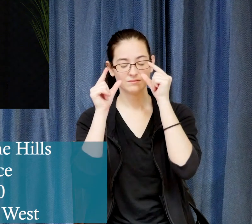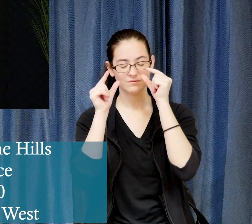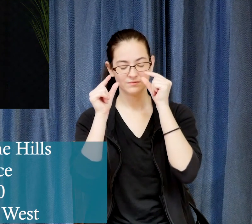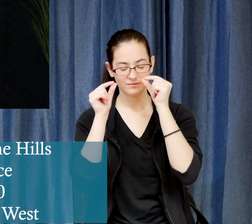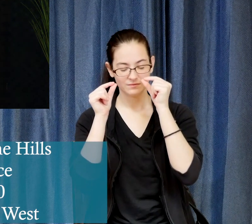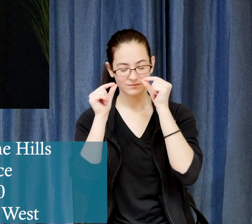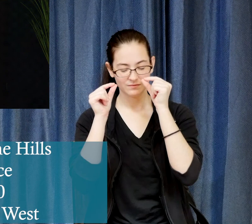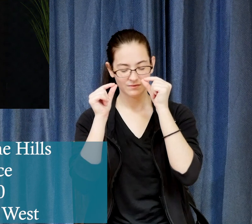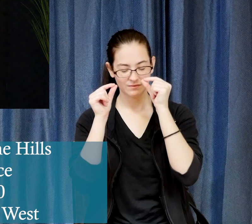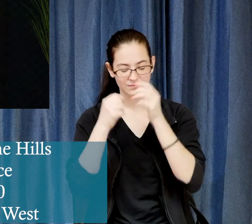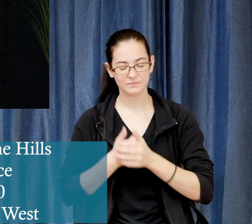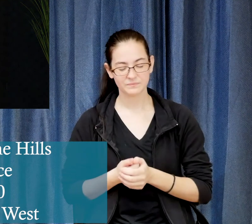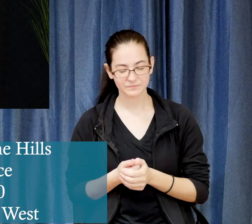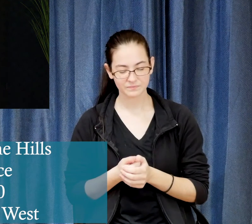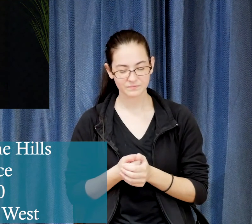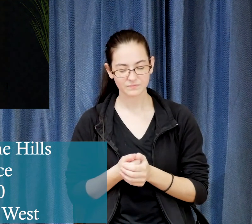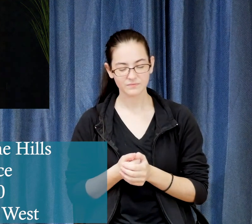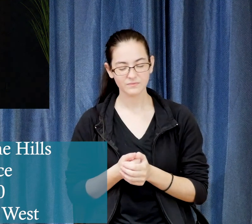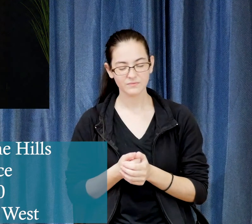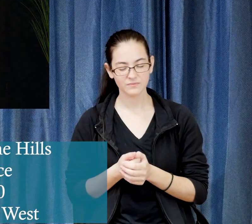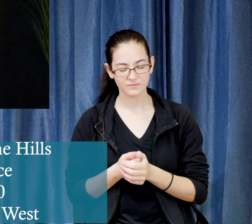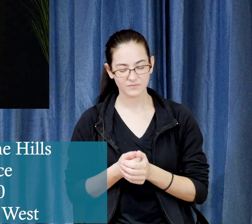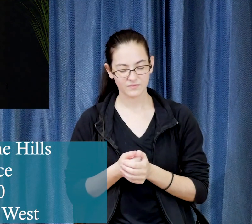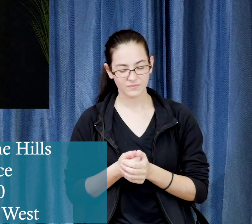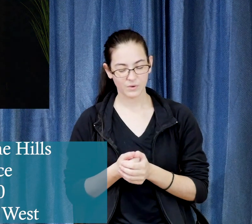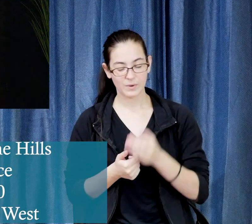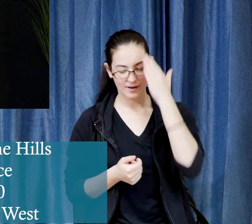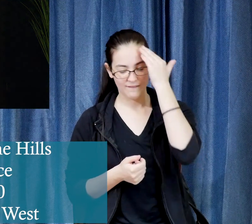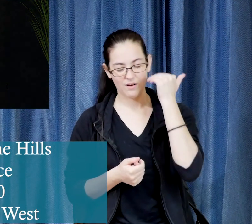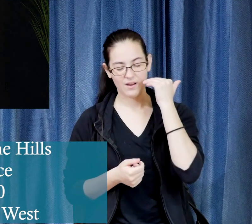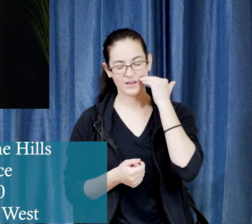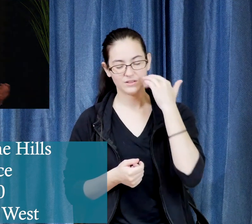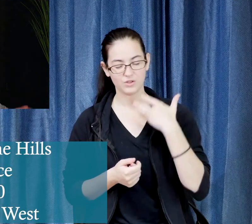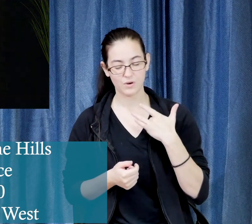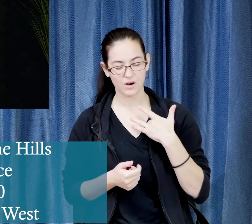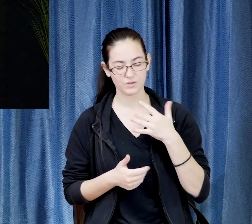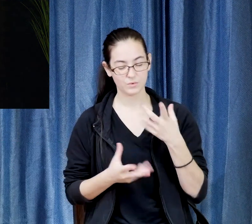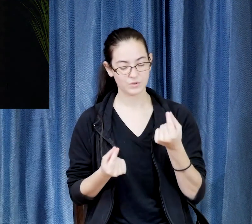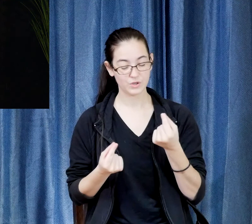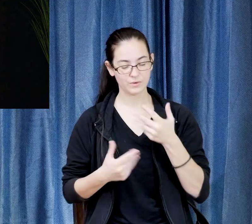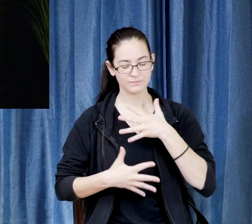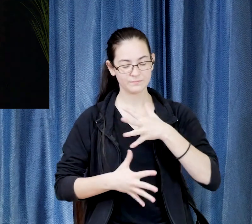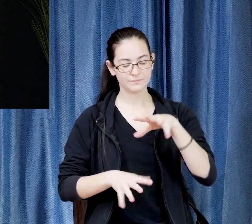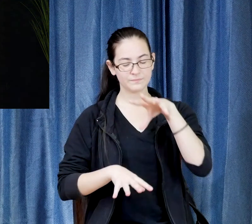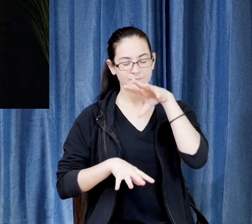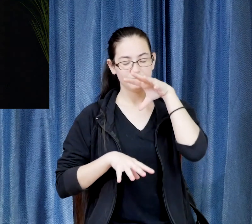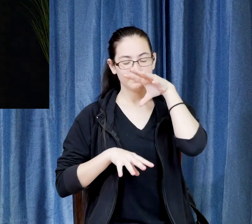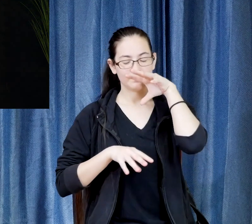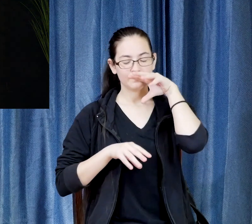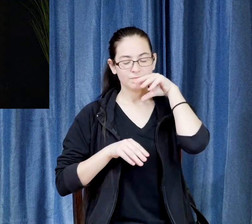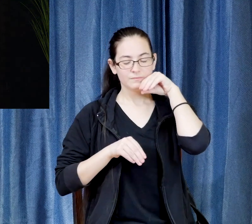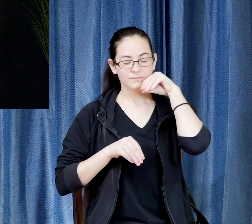as we take a sacred journey from our heads to our hearts, breathing in,